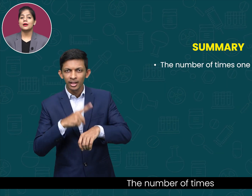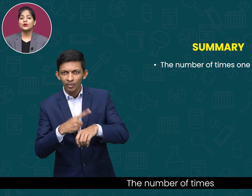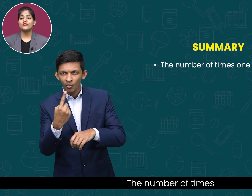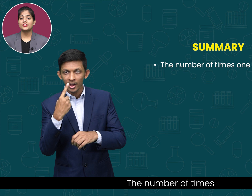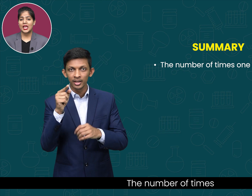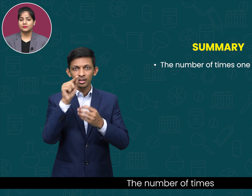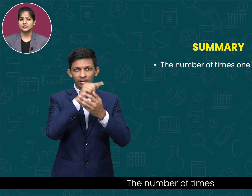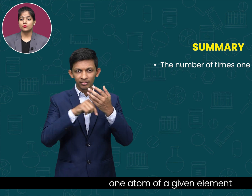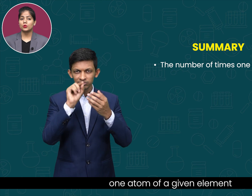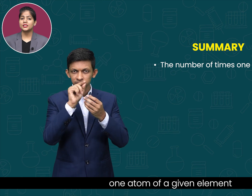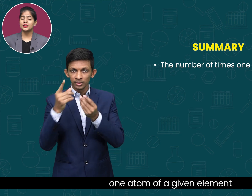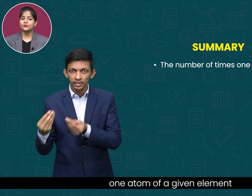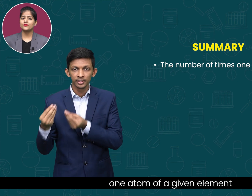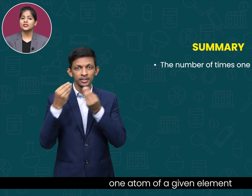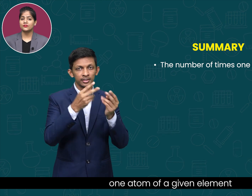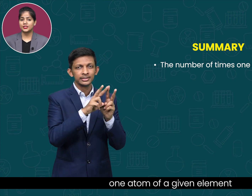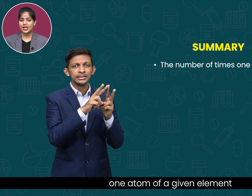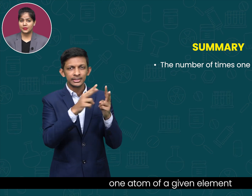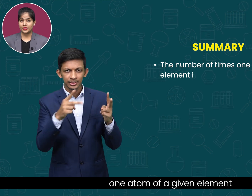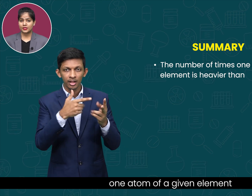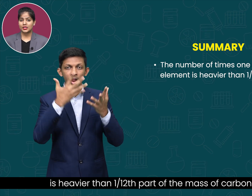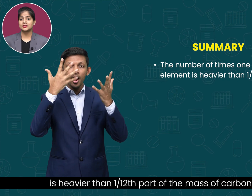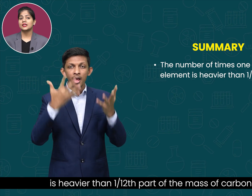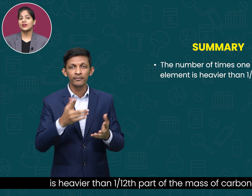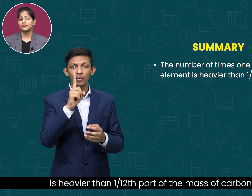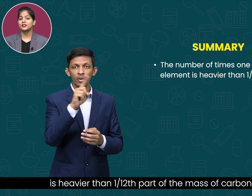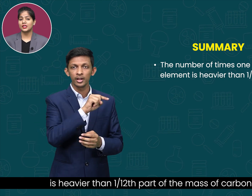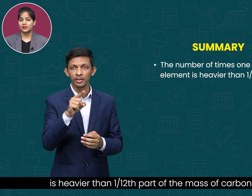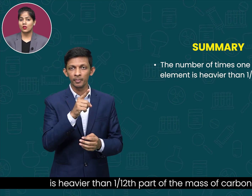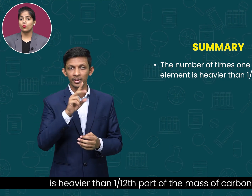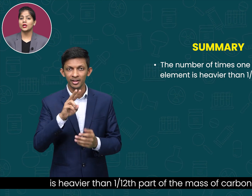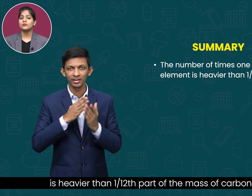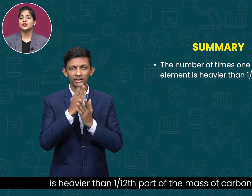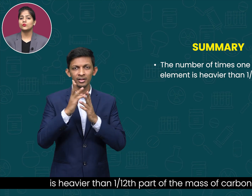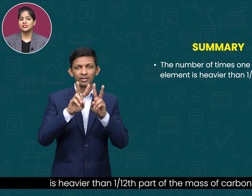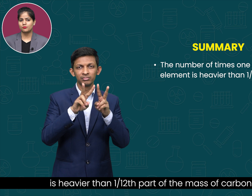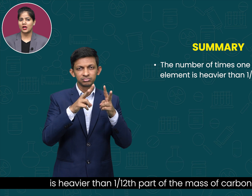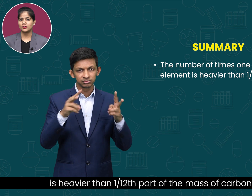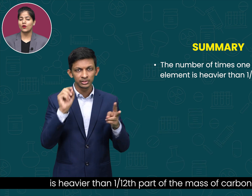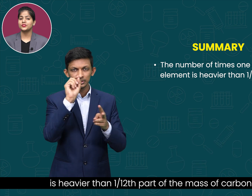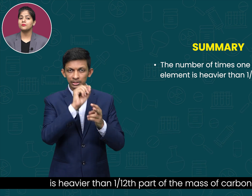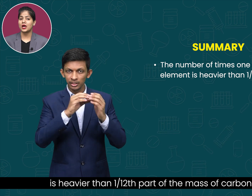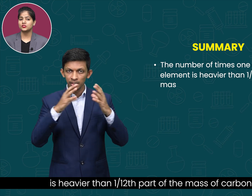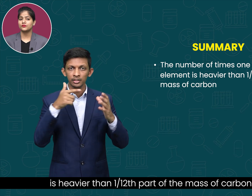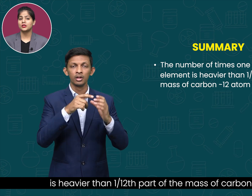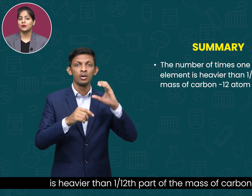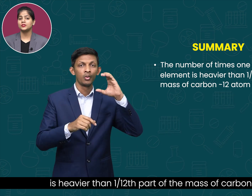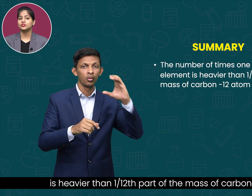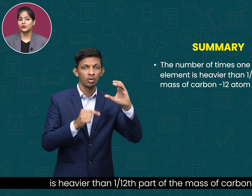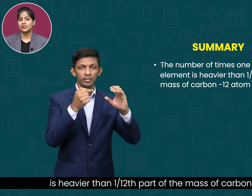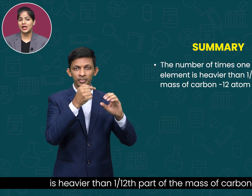The number of times one atom of a given element is heavier than 1/12th part of the mass